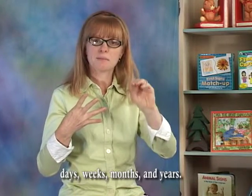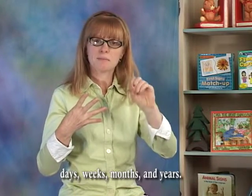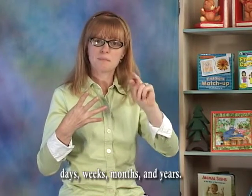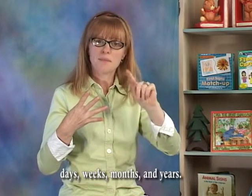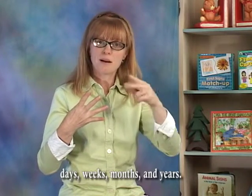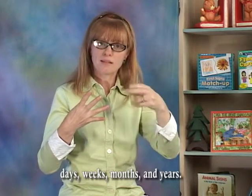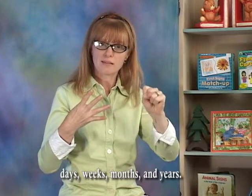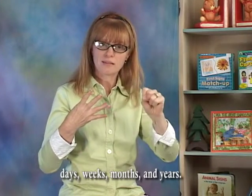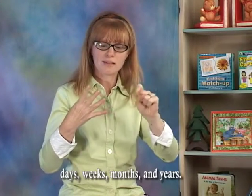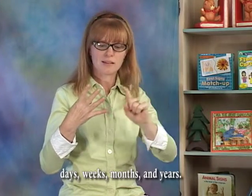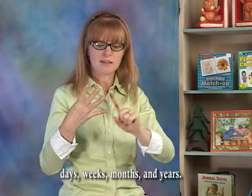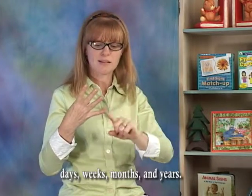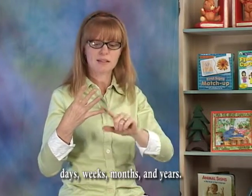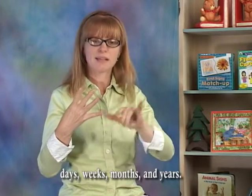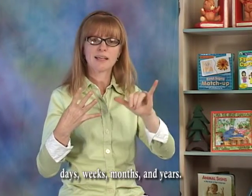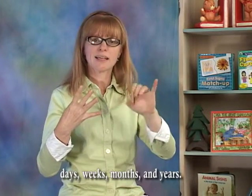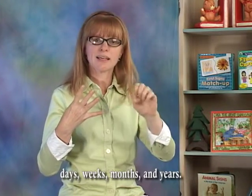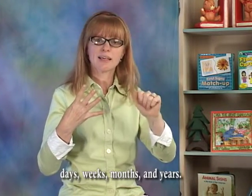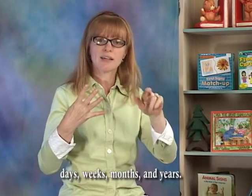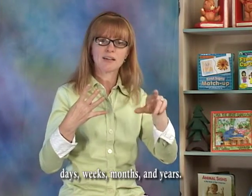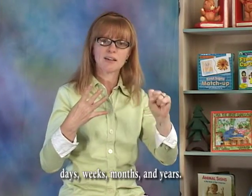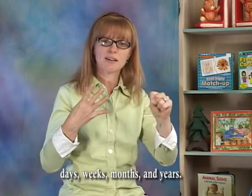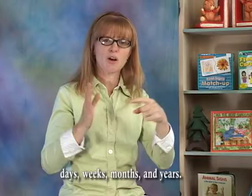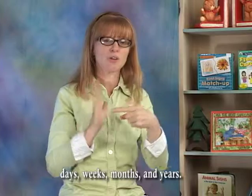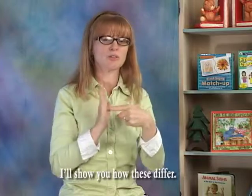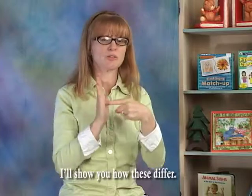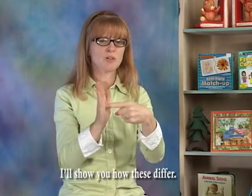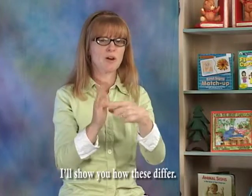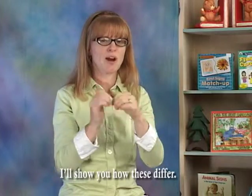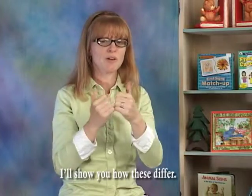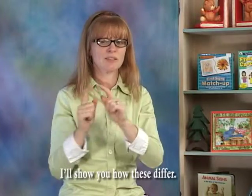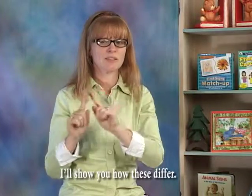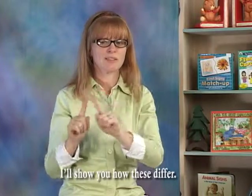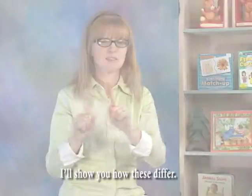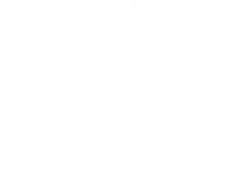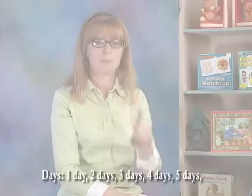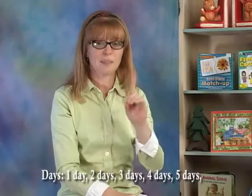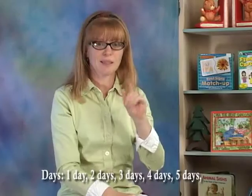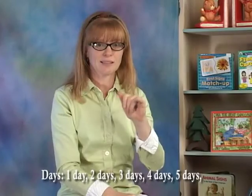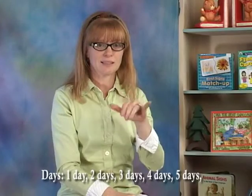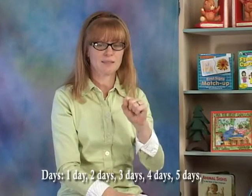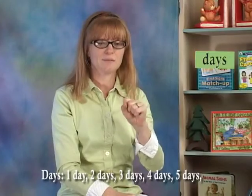weeks, months, and years. I'll show you how these differ.